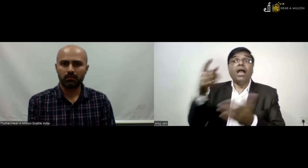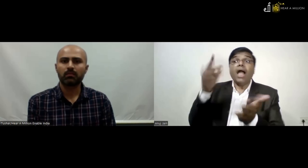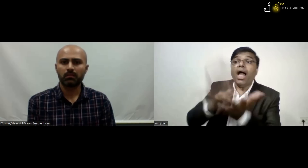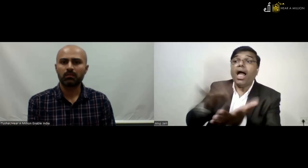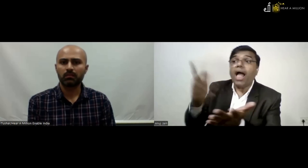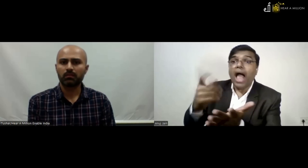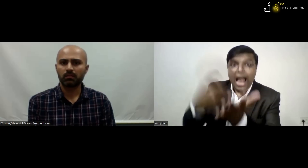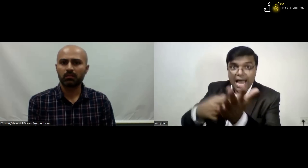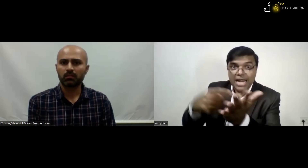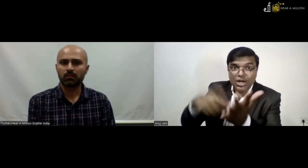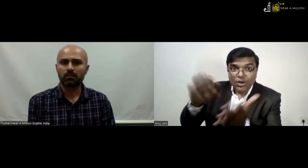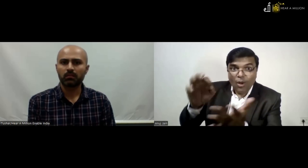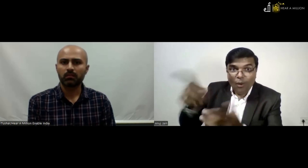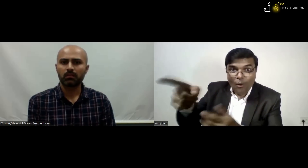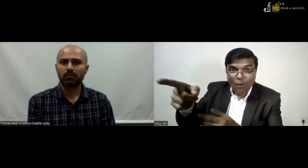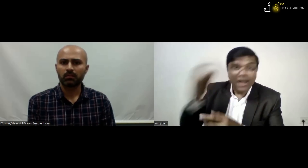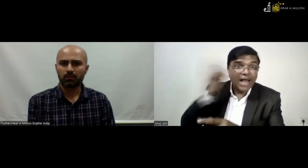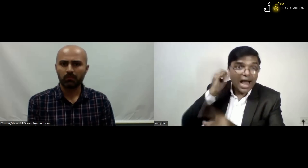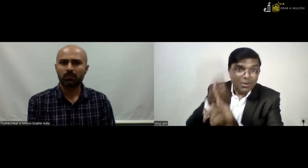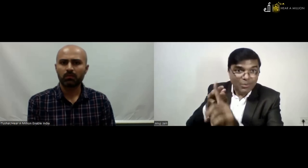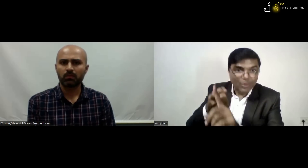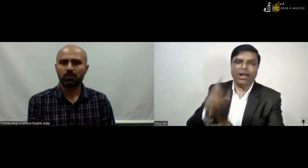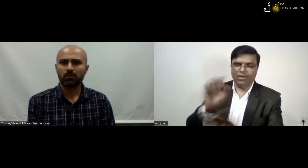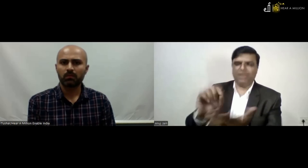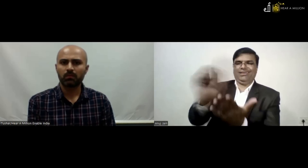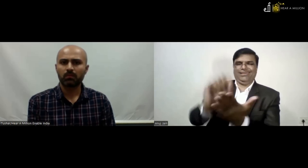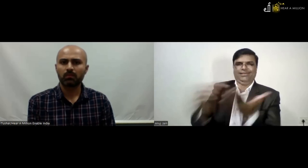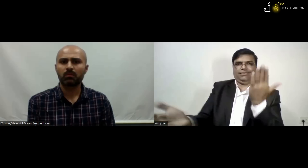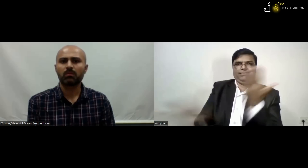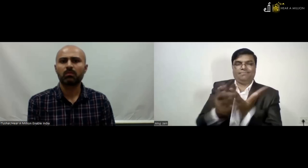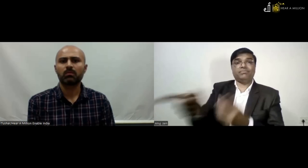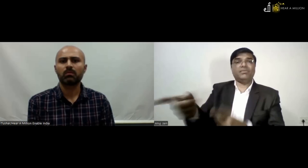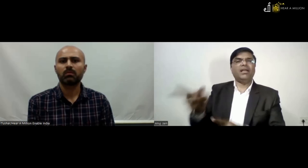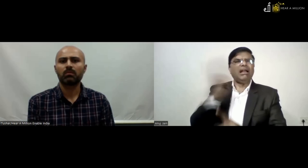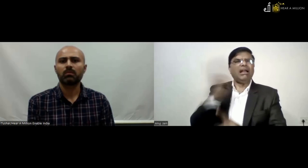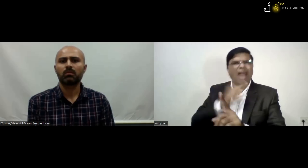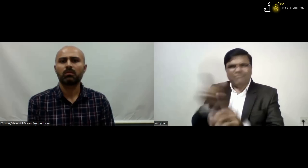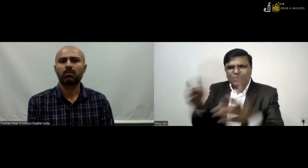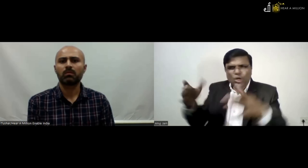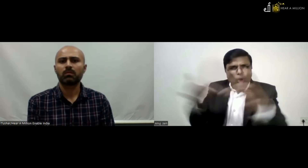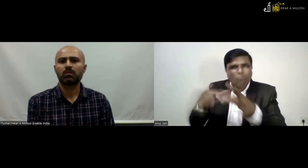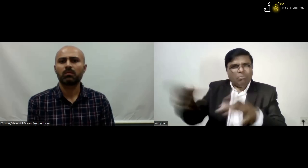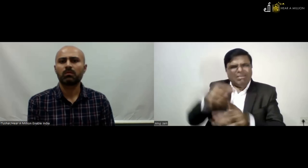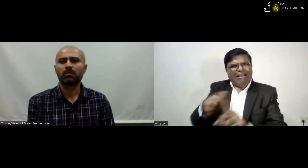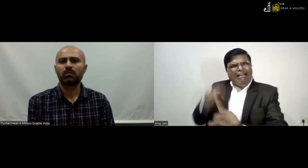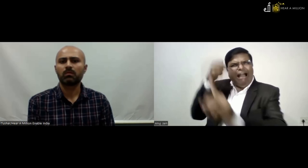2016 28th October order, we sent it to the Kanpur RTO.